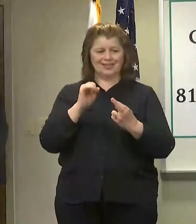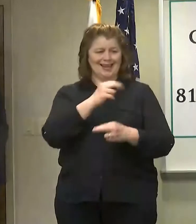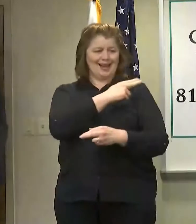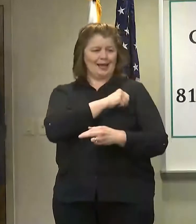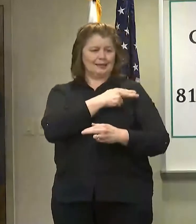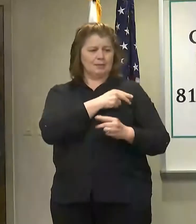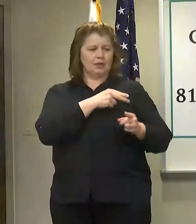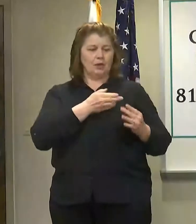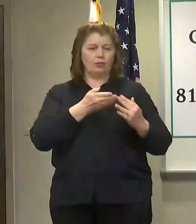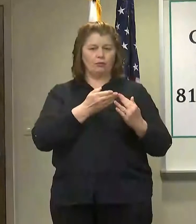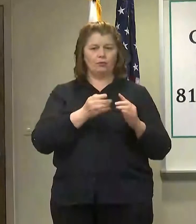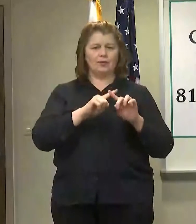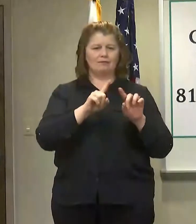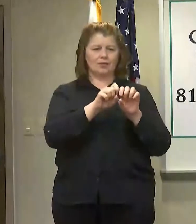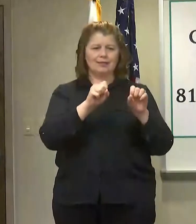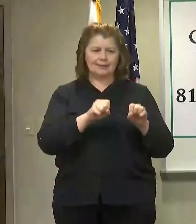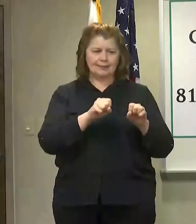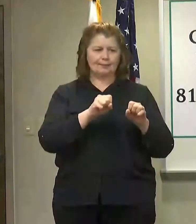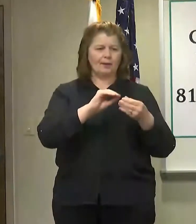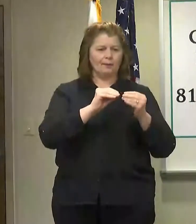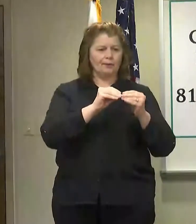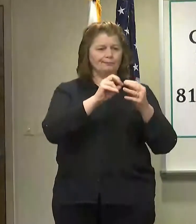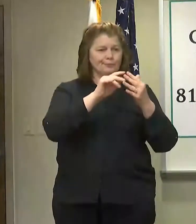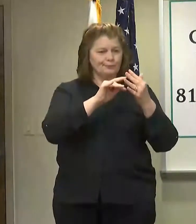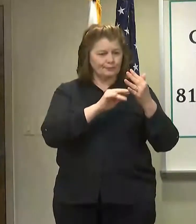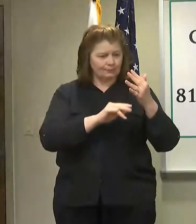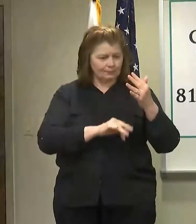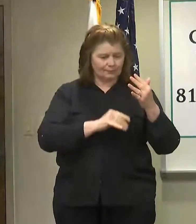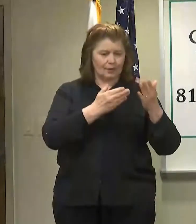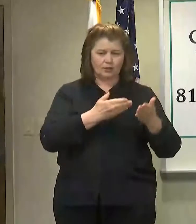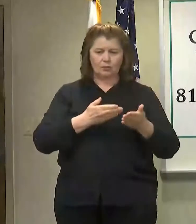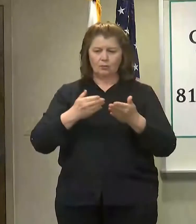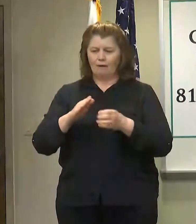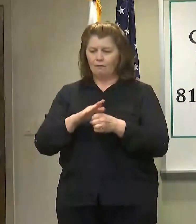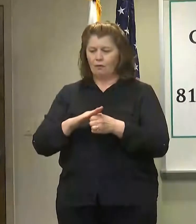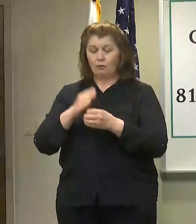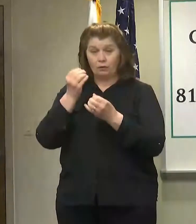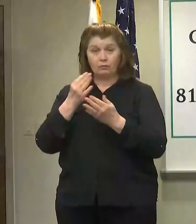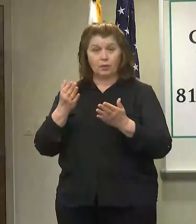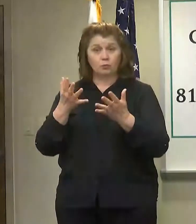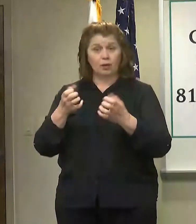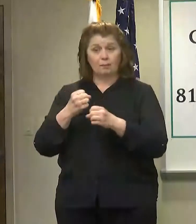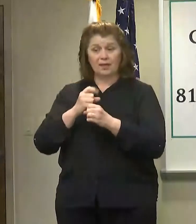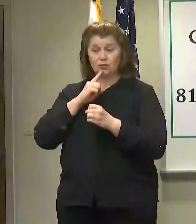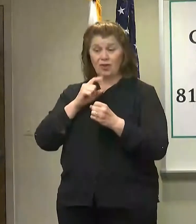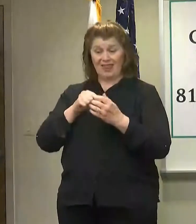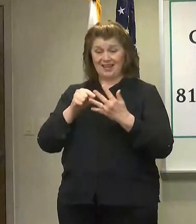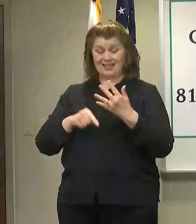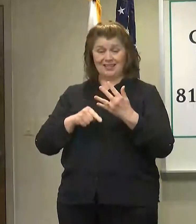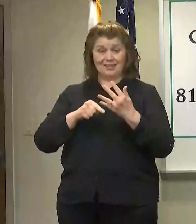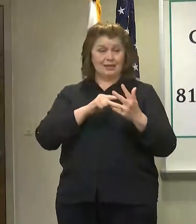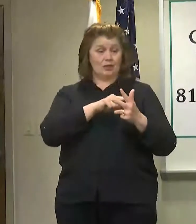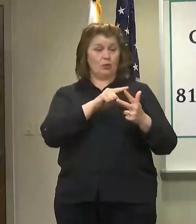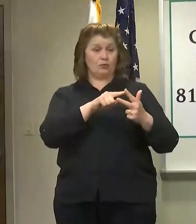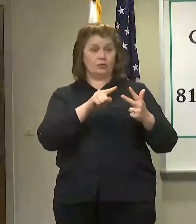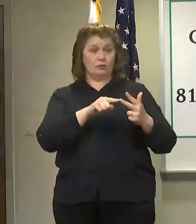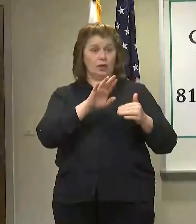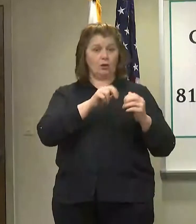through another data reporting system. And so while we provide you with local data, we want to be clear that those data systems all report up to